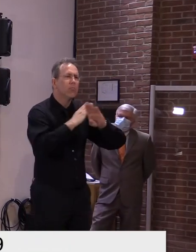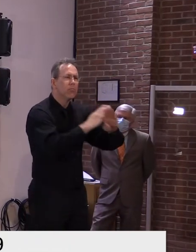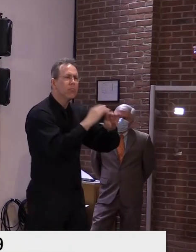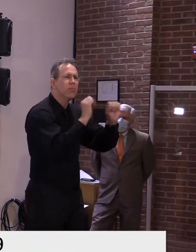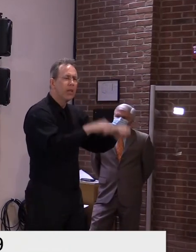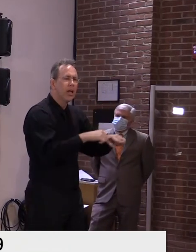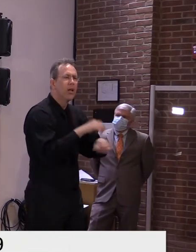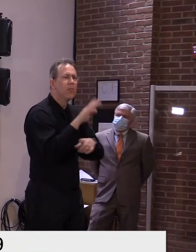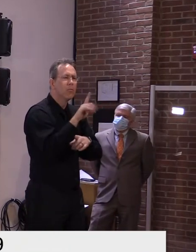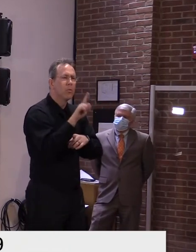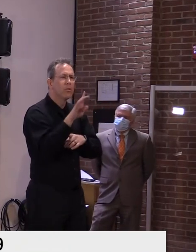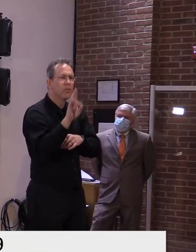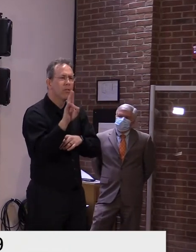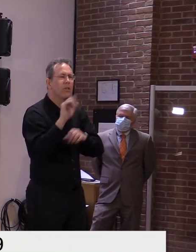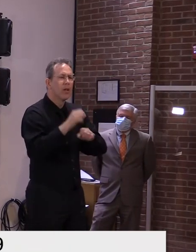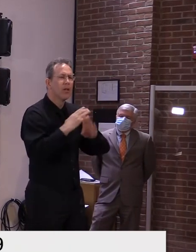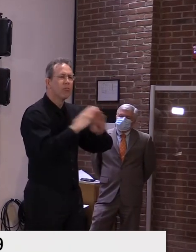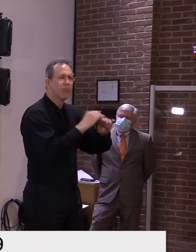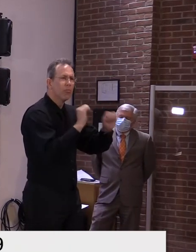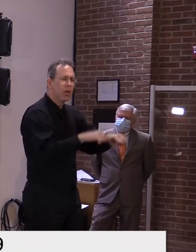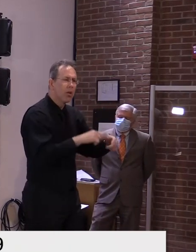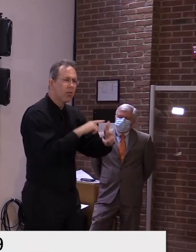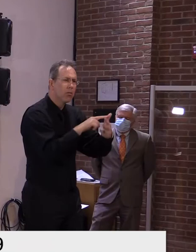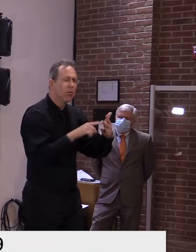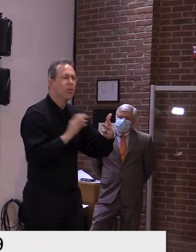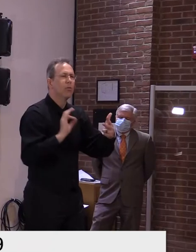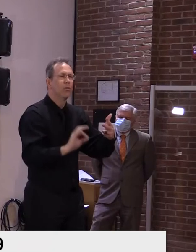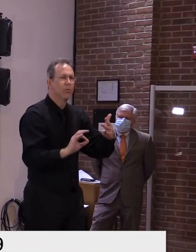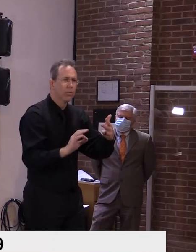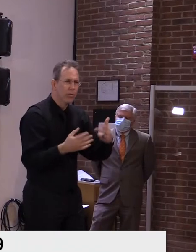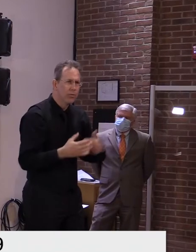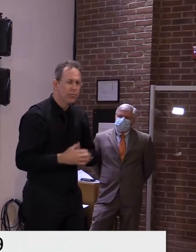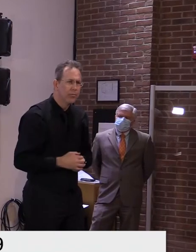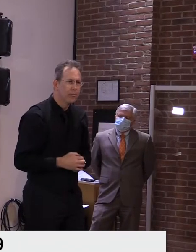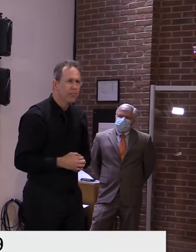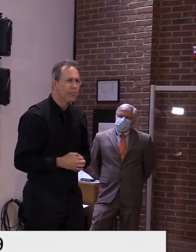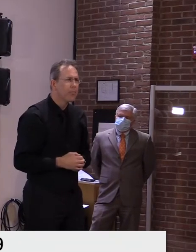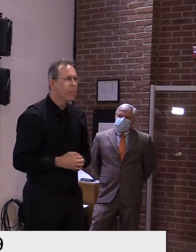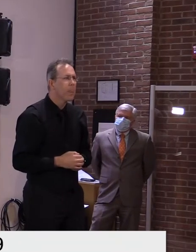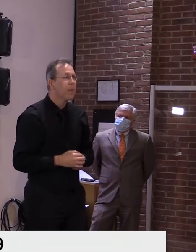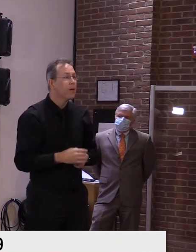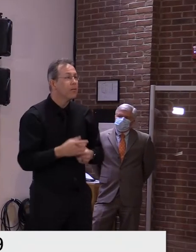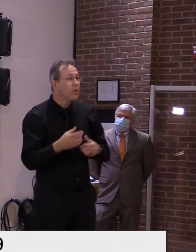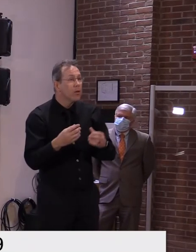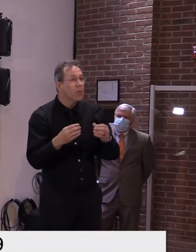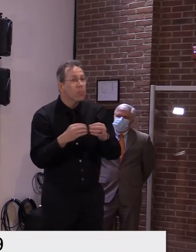again, win that race in getting more and more people vaccinated. So if this becomes a